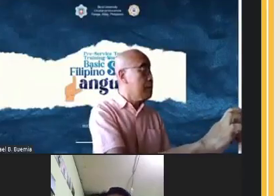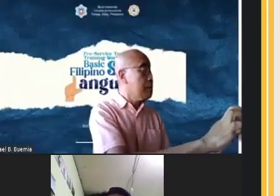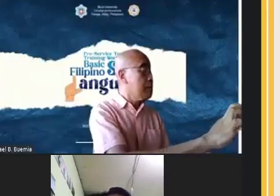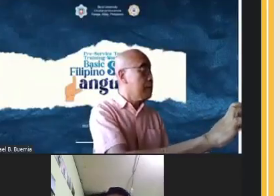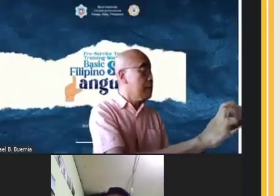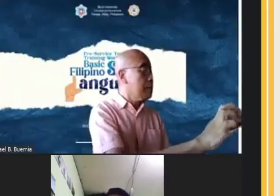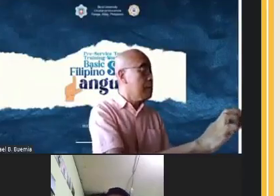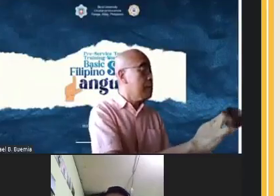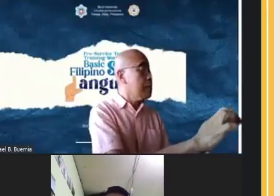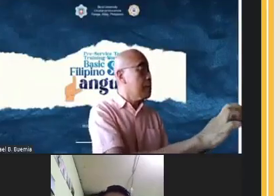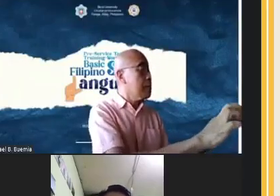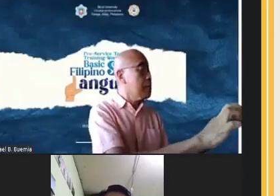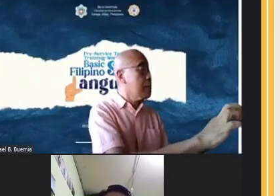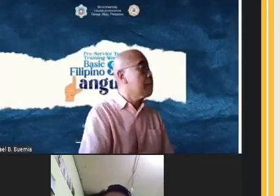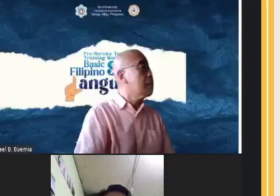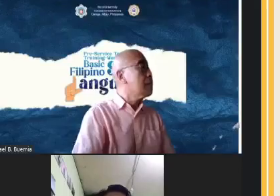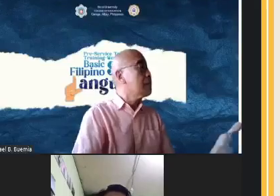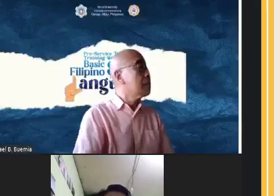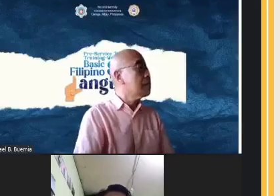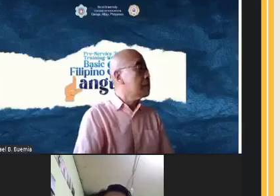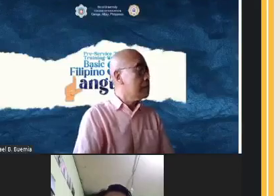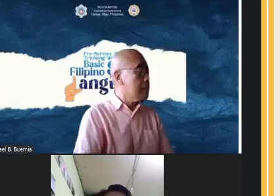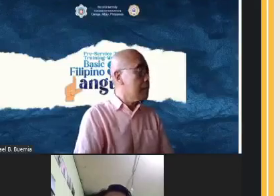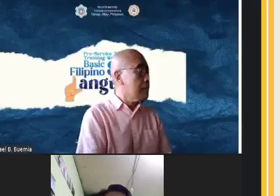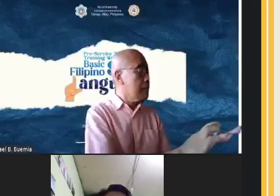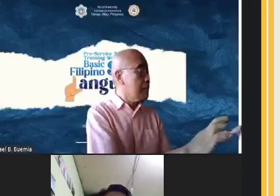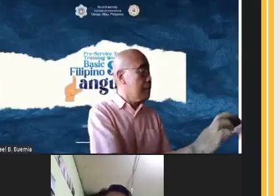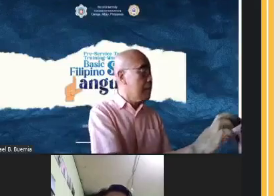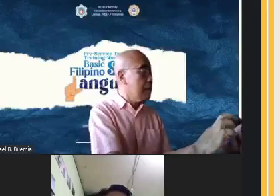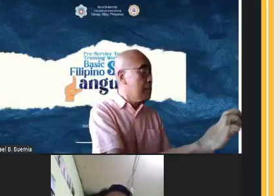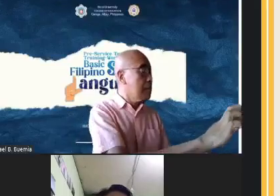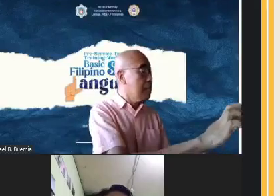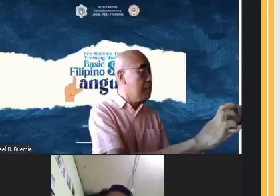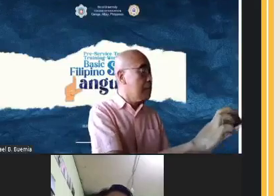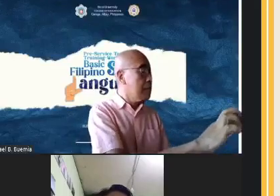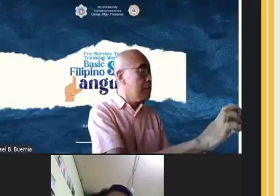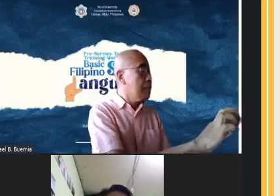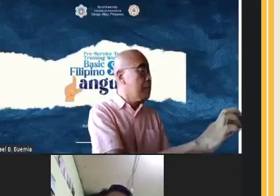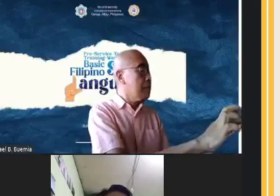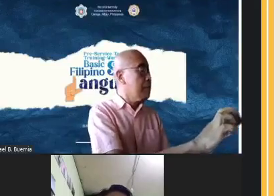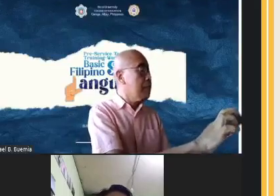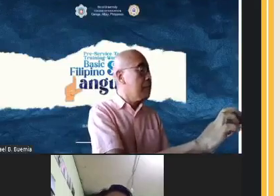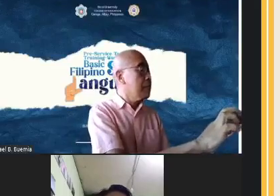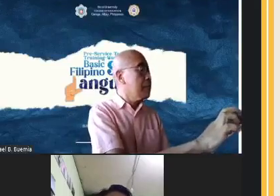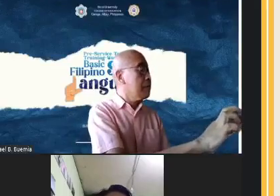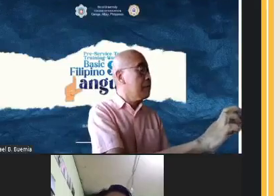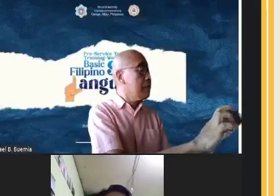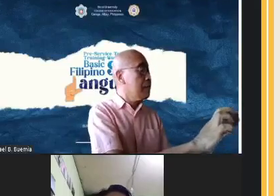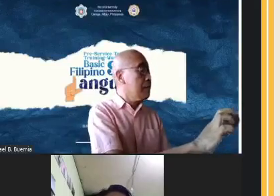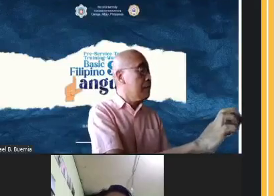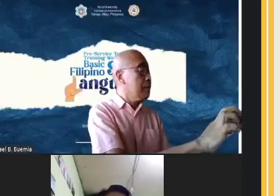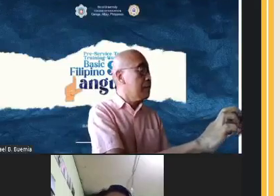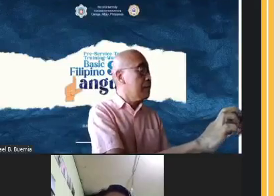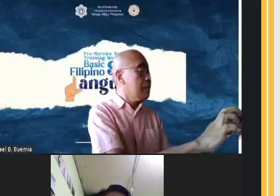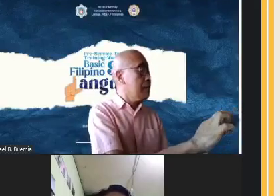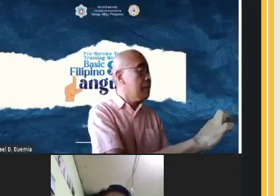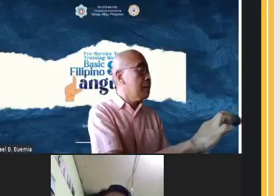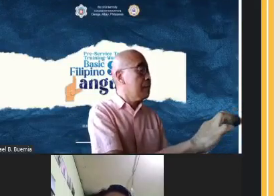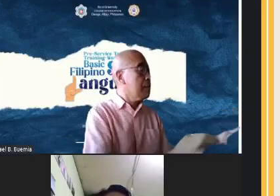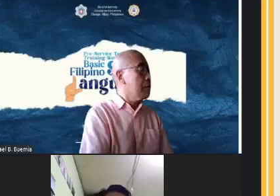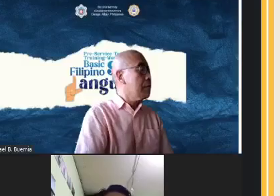Language as tool for inclusive education, and the expected outcome is